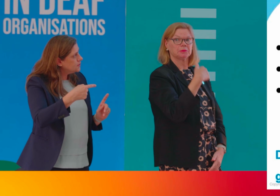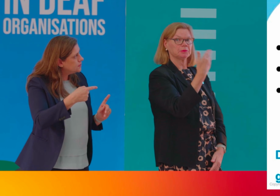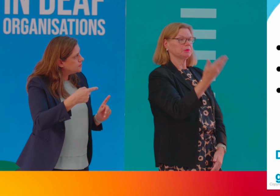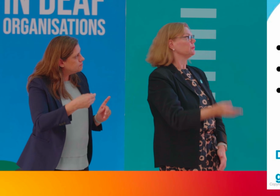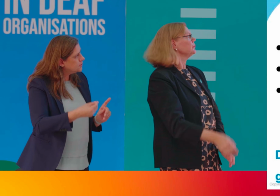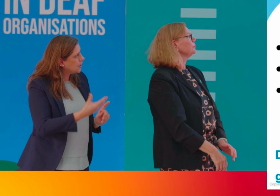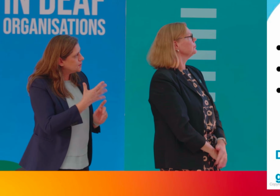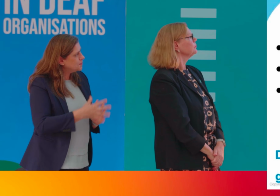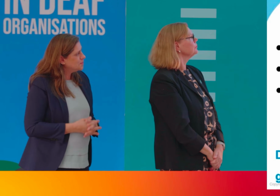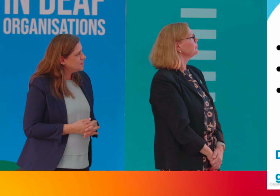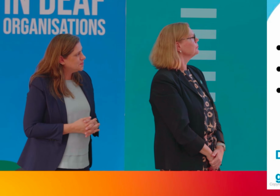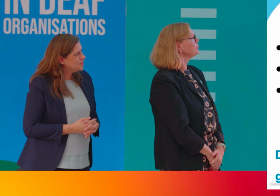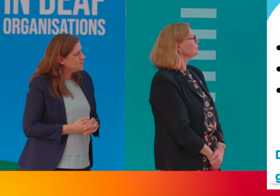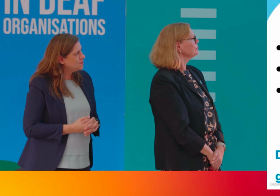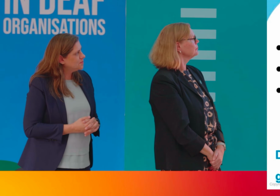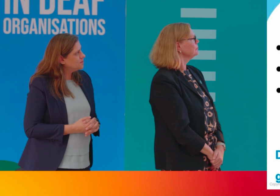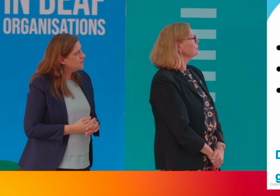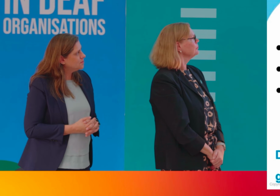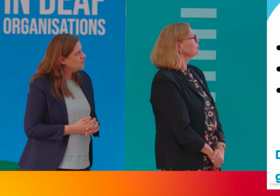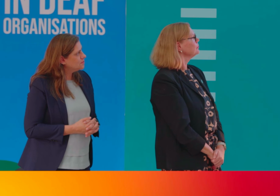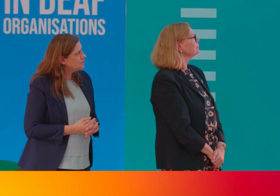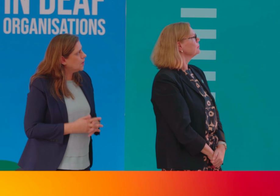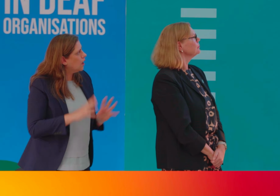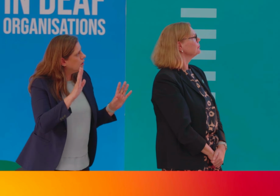Next slide, please.